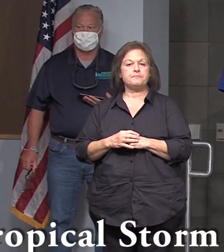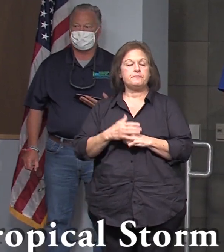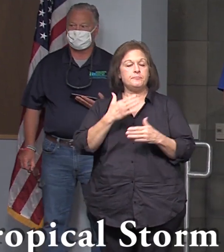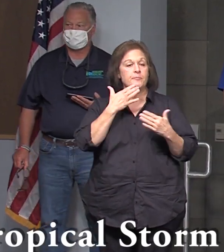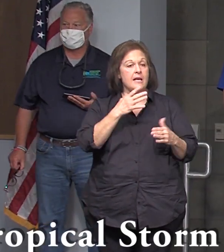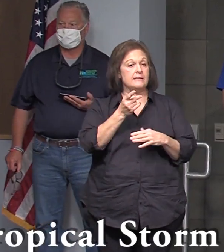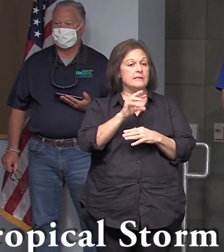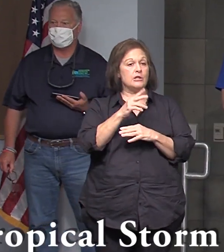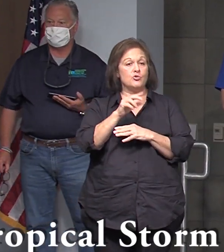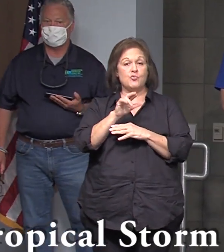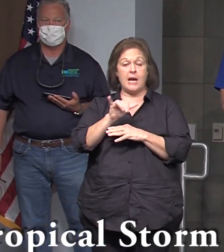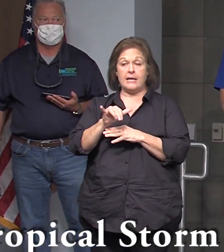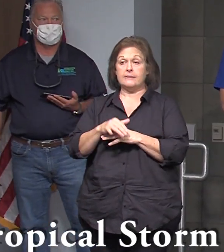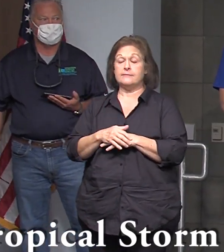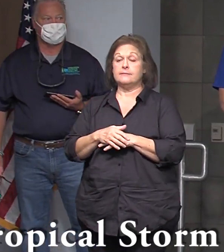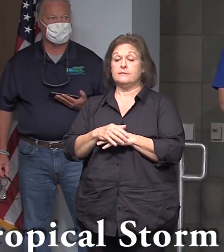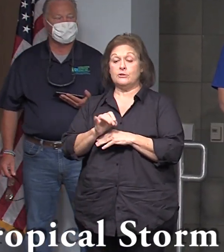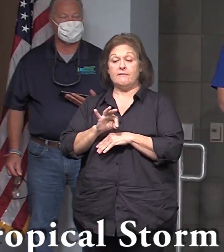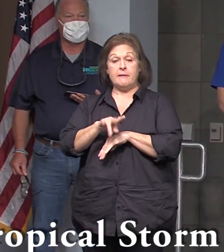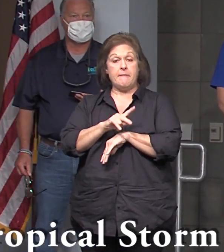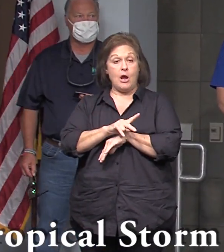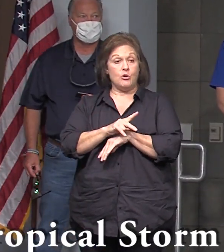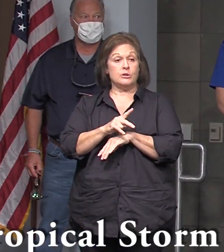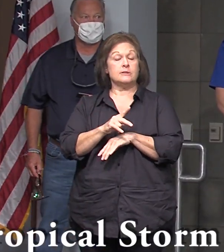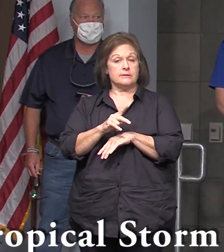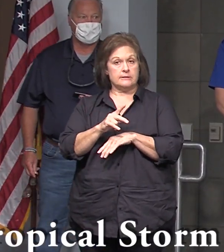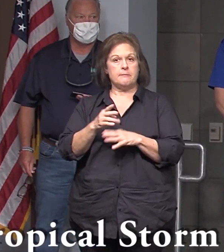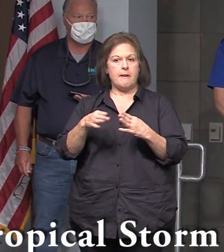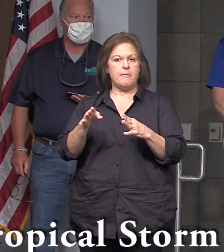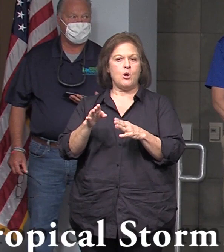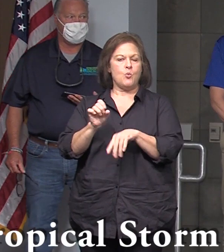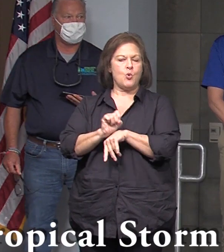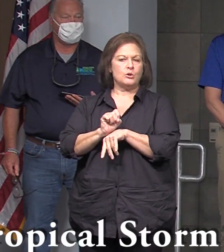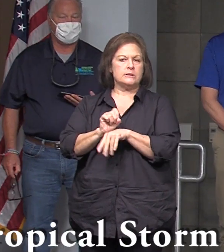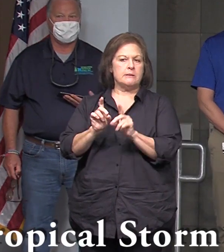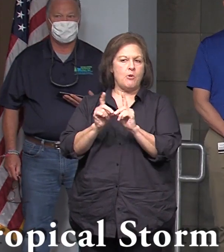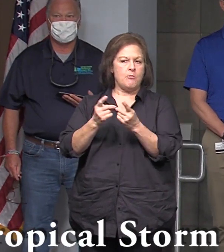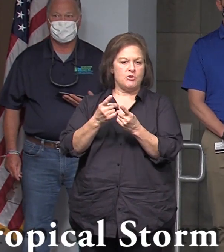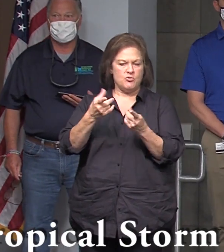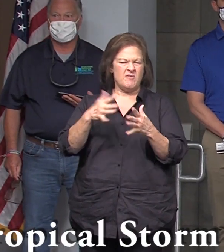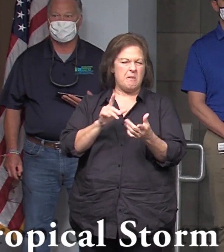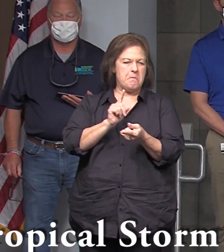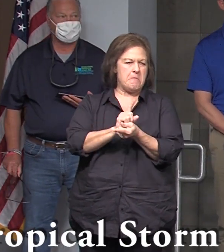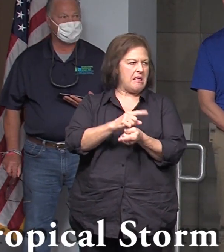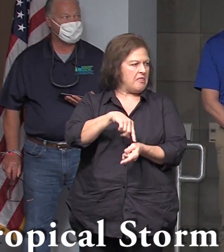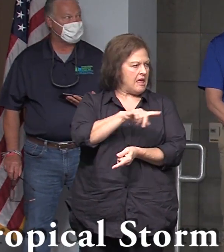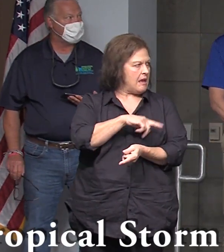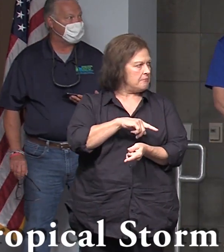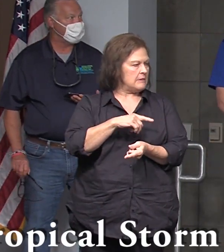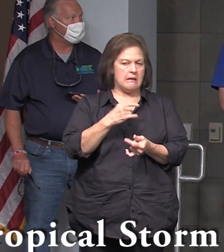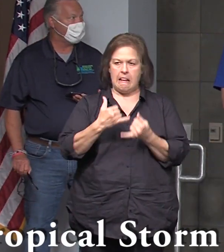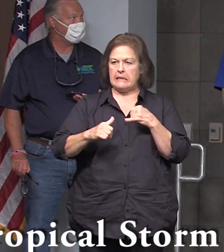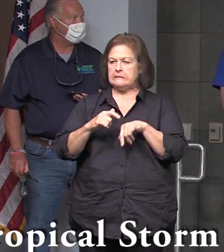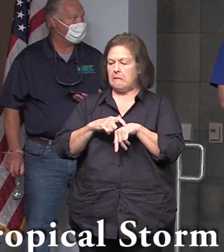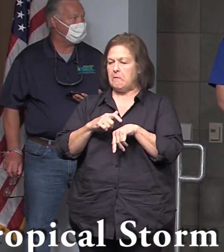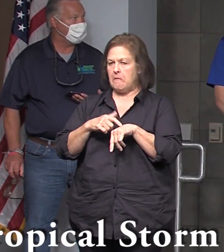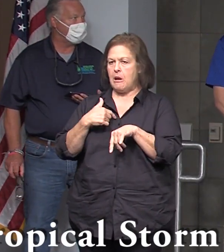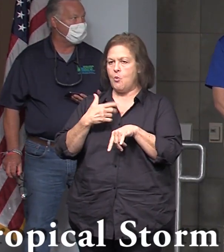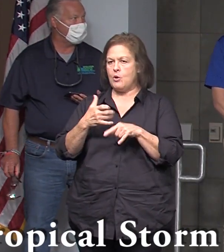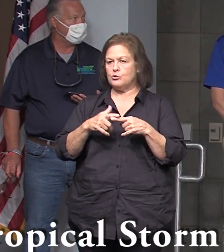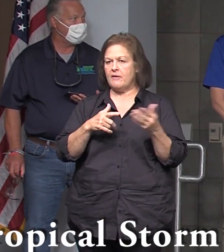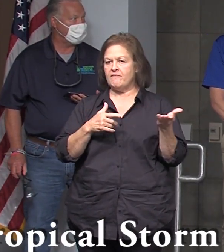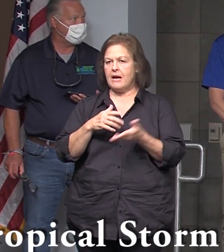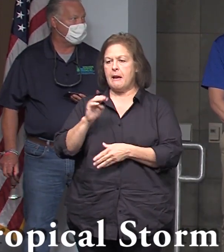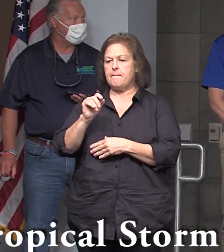Thank you, Dr. Gray. So in terms of Jefferson Parish, we have a strong Public Works Department. You've met these gentlemen before at our last event. So I want to